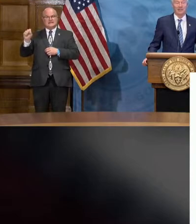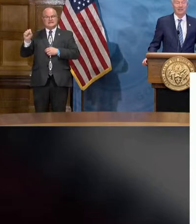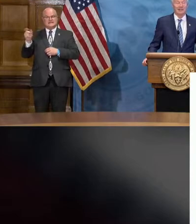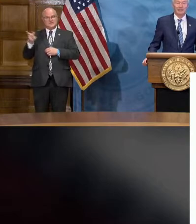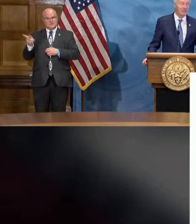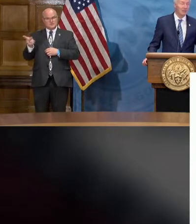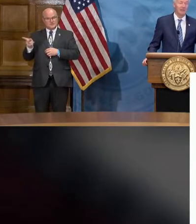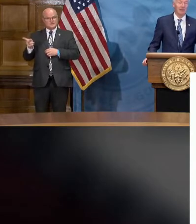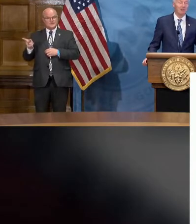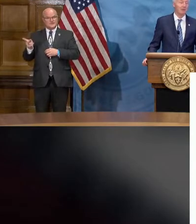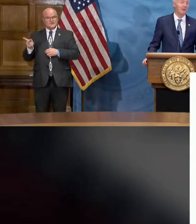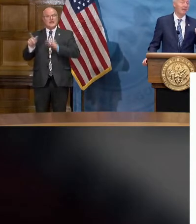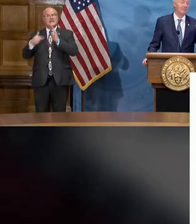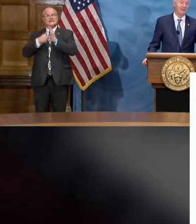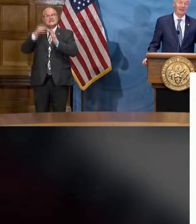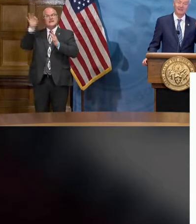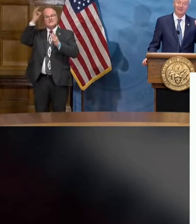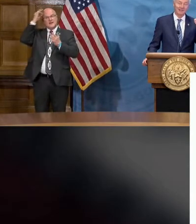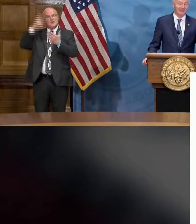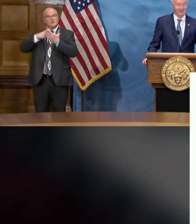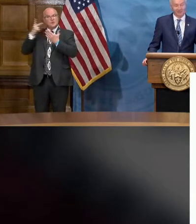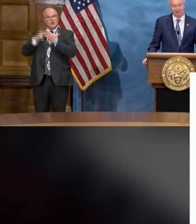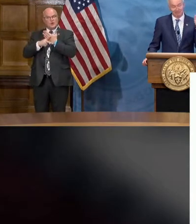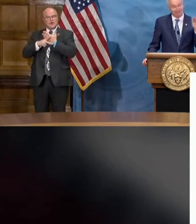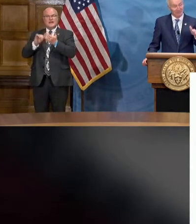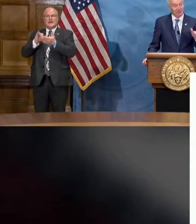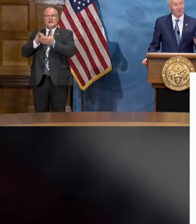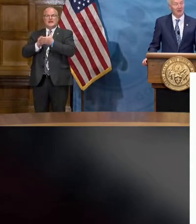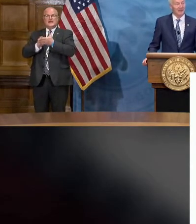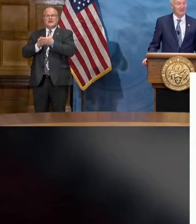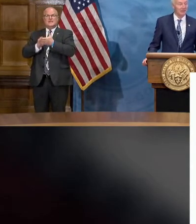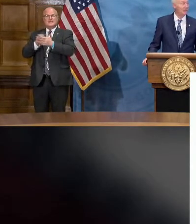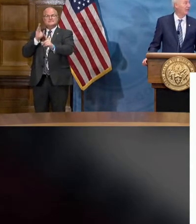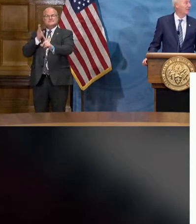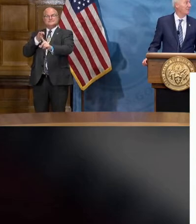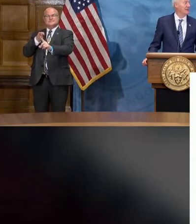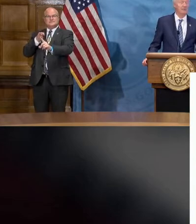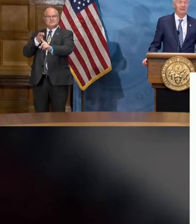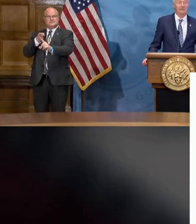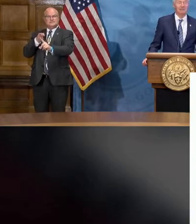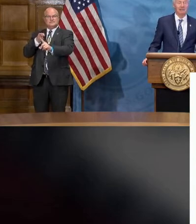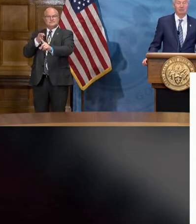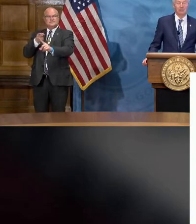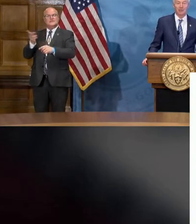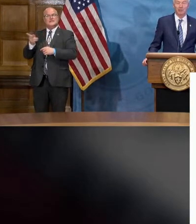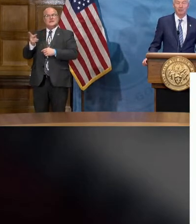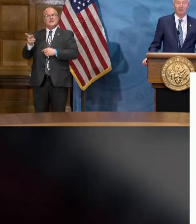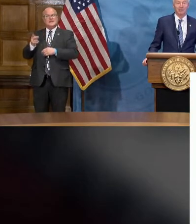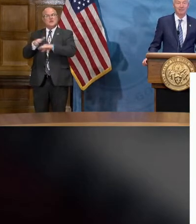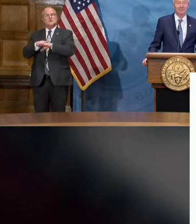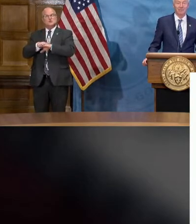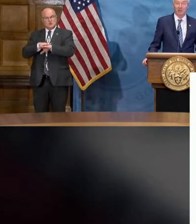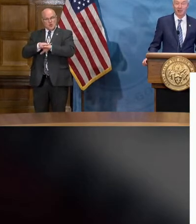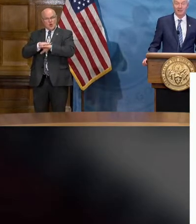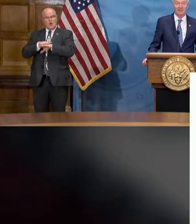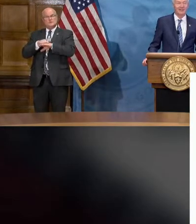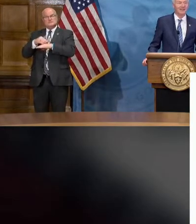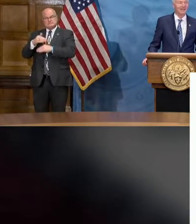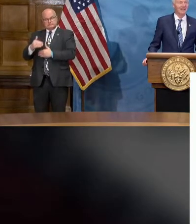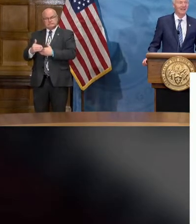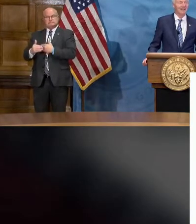CVS, and this is a federal program that goes directly to them. They were slow on the